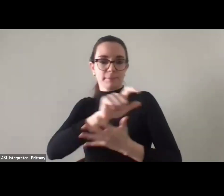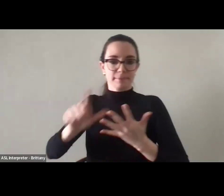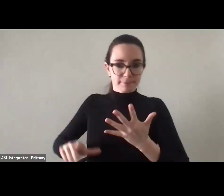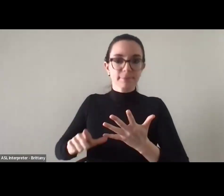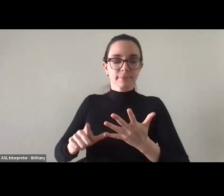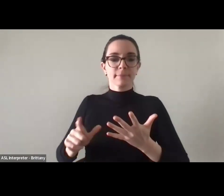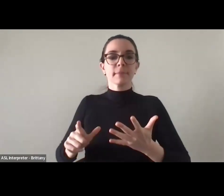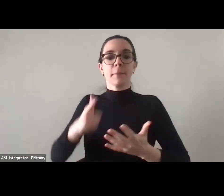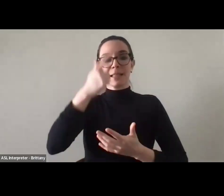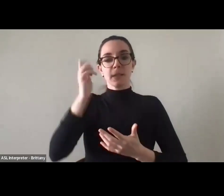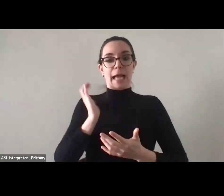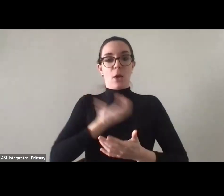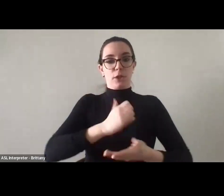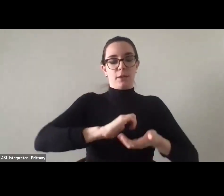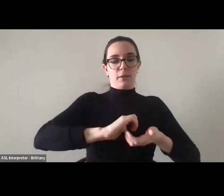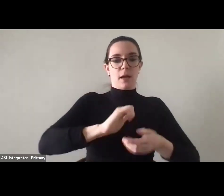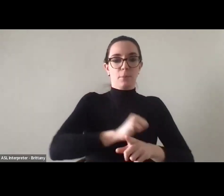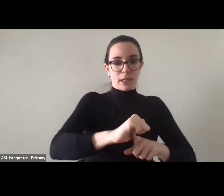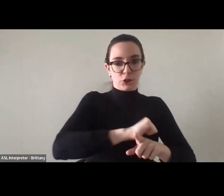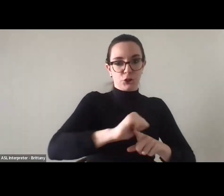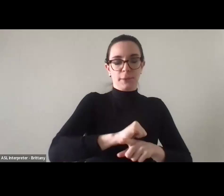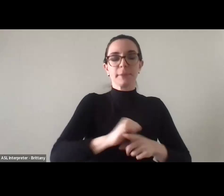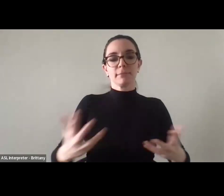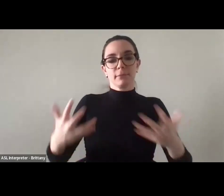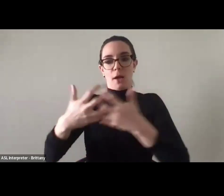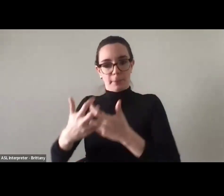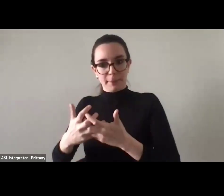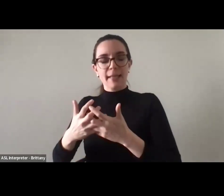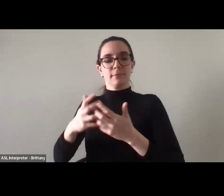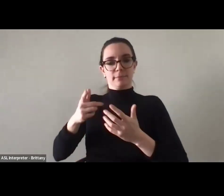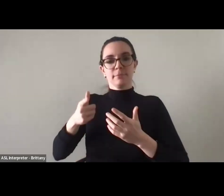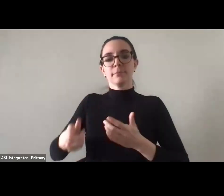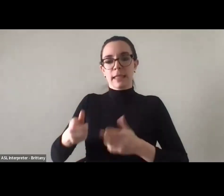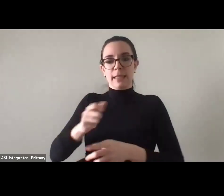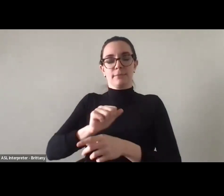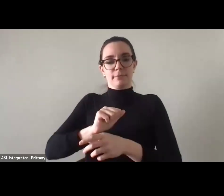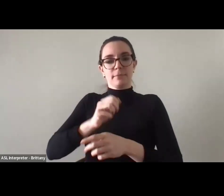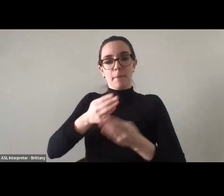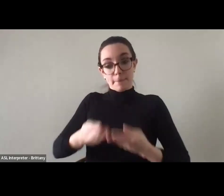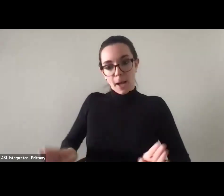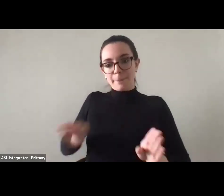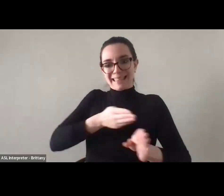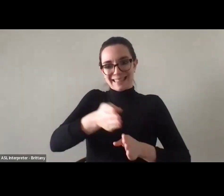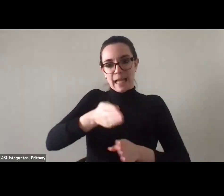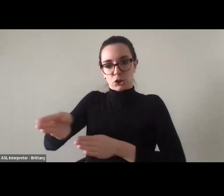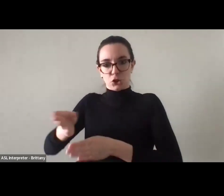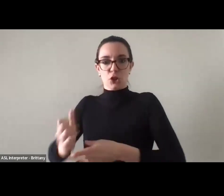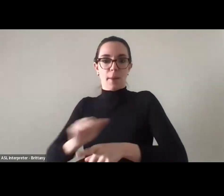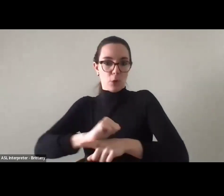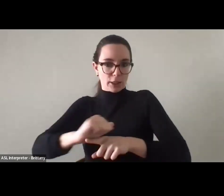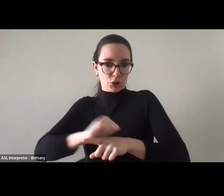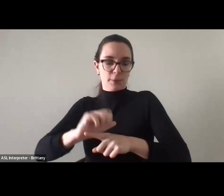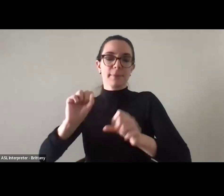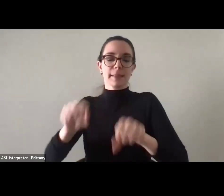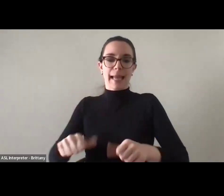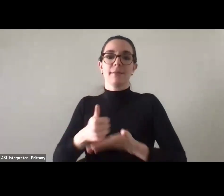complement apprenticeships in private industry. We value how registered apprenticeships in the public sector can help us improve access for diverse